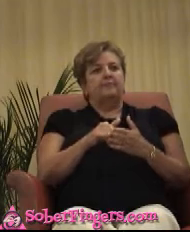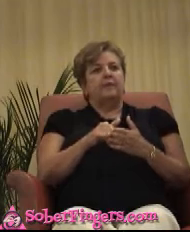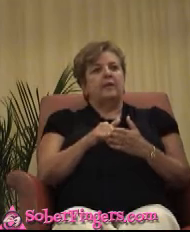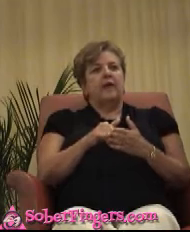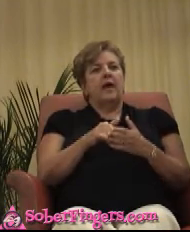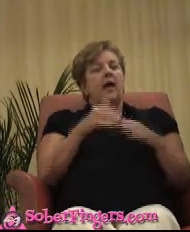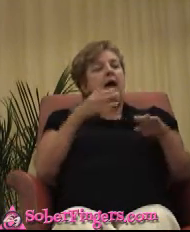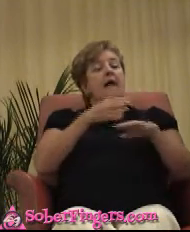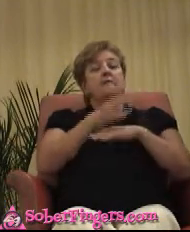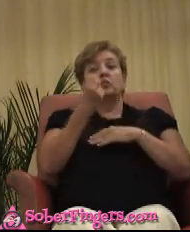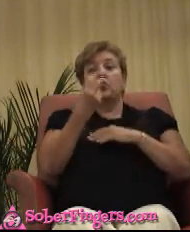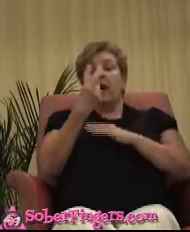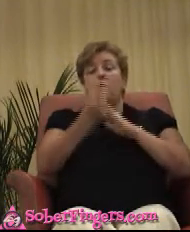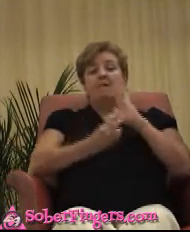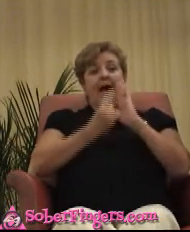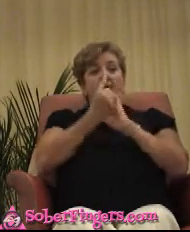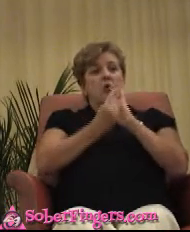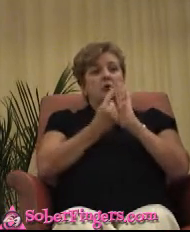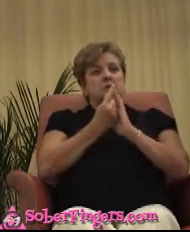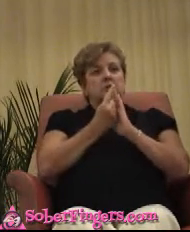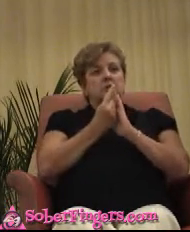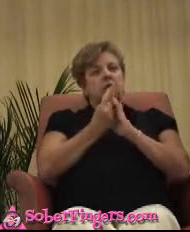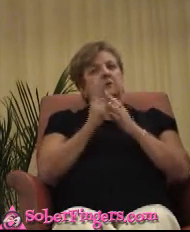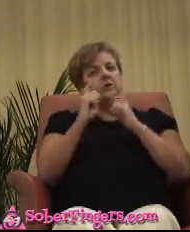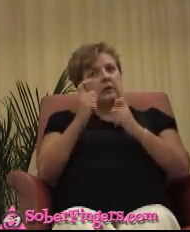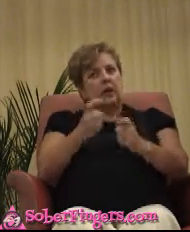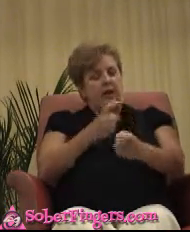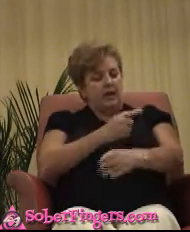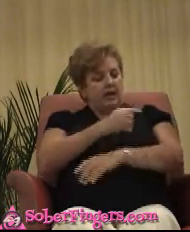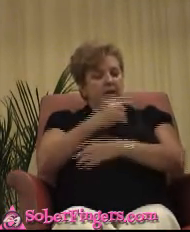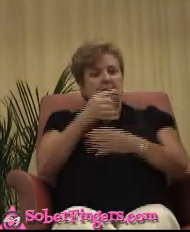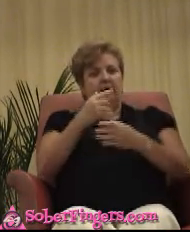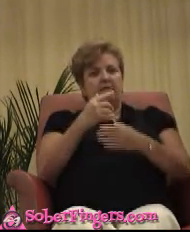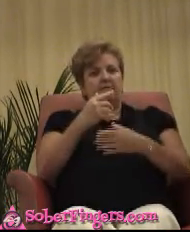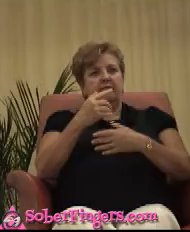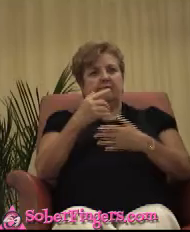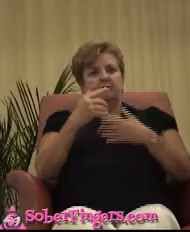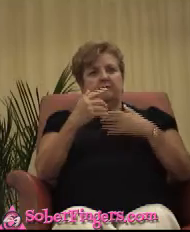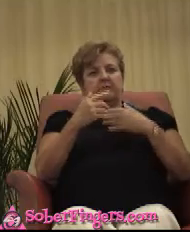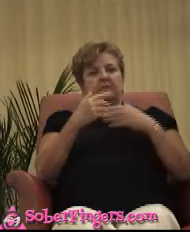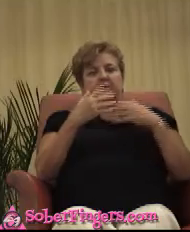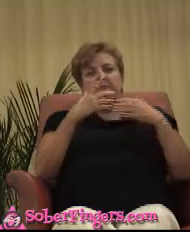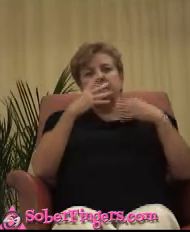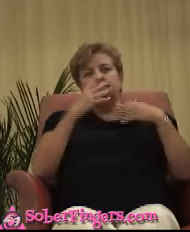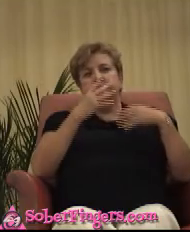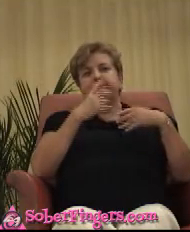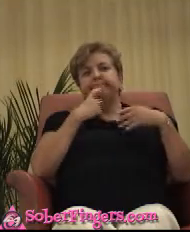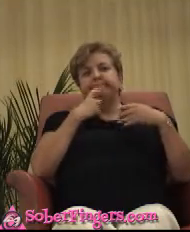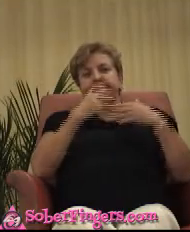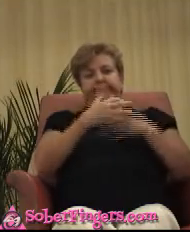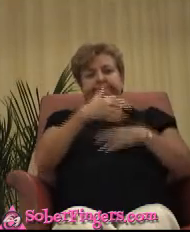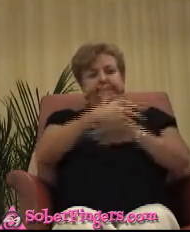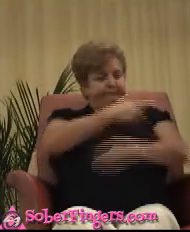12 hours. We'd given blood to 2 different facilities. I had given a sworn statement